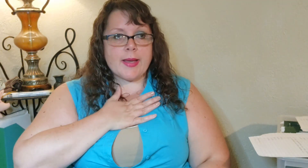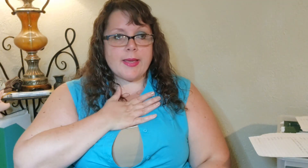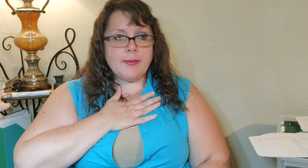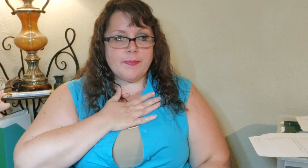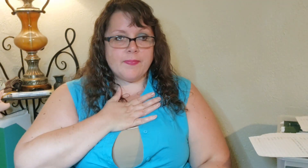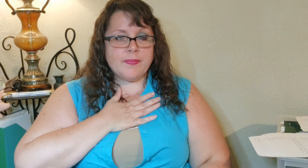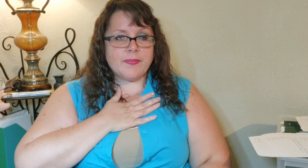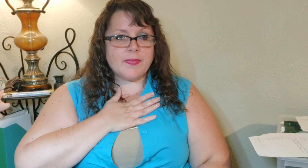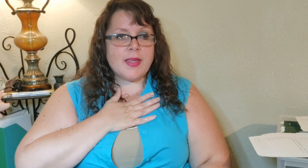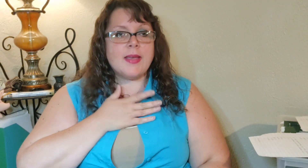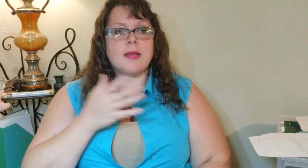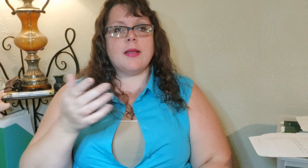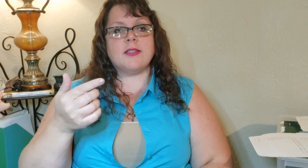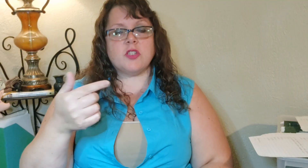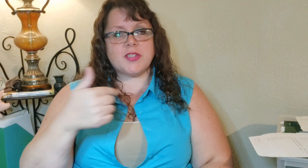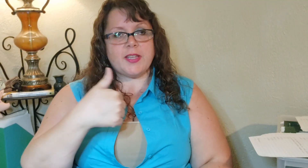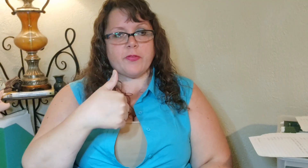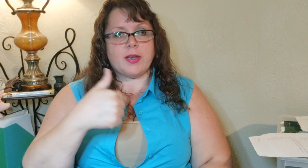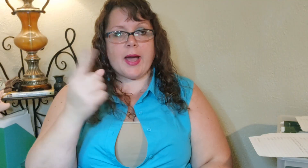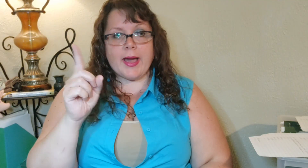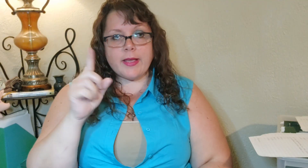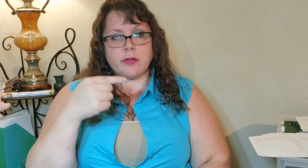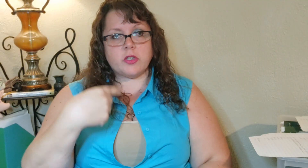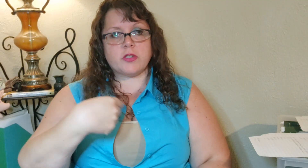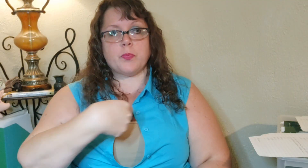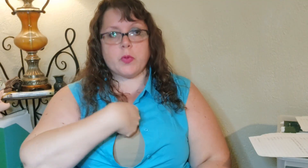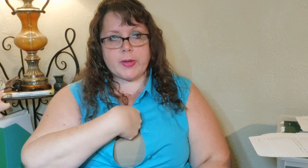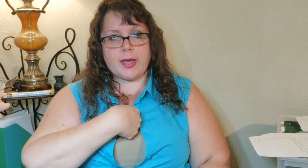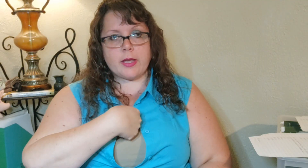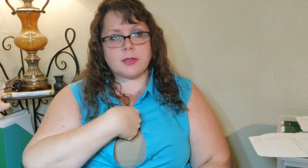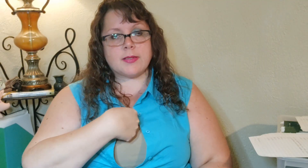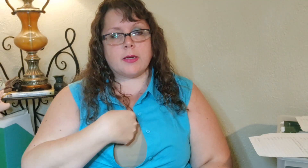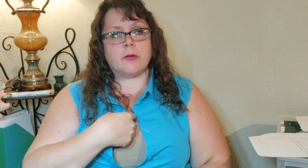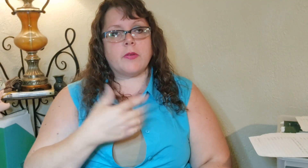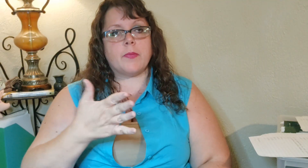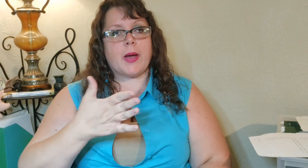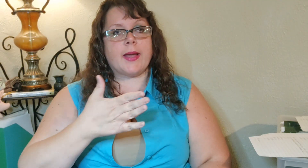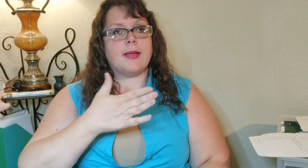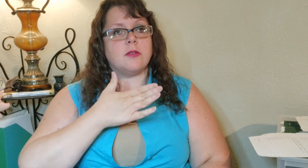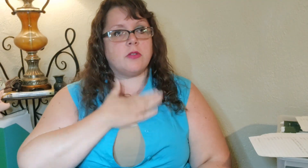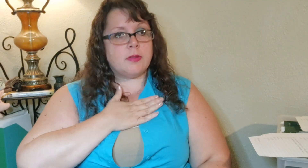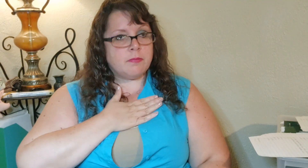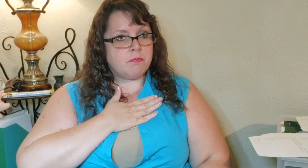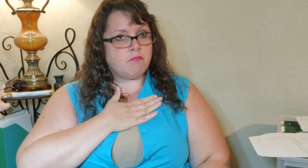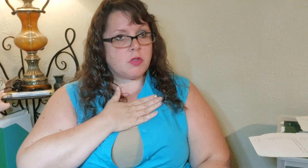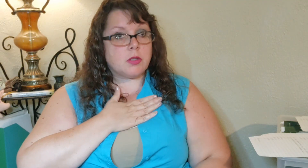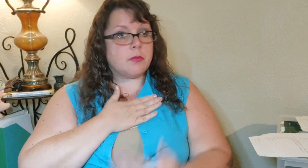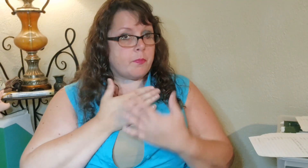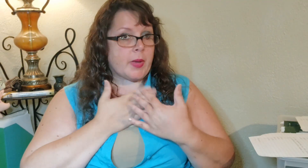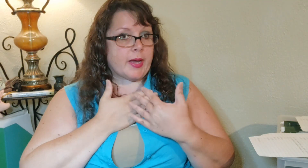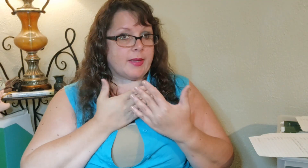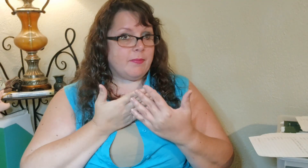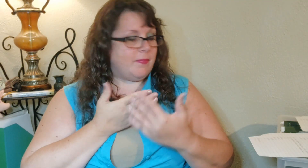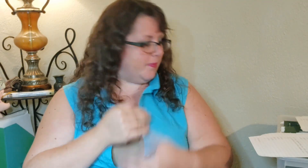My. It's just different. I, you just point at yourself, and my is just my.